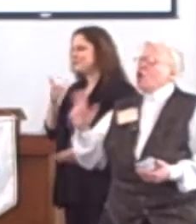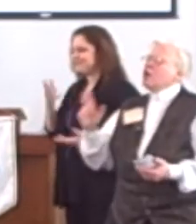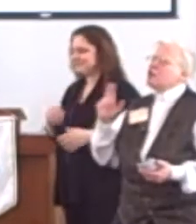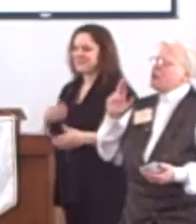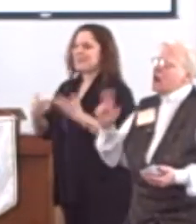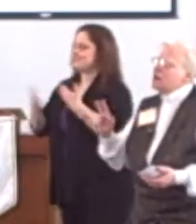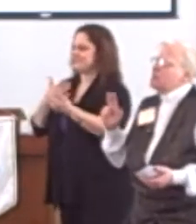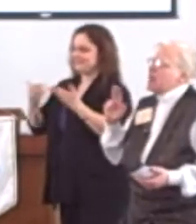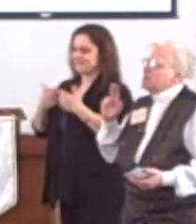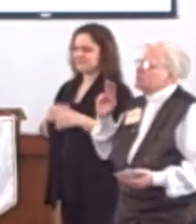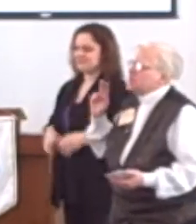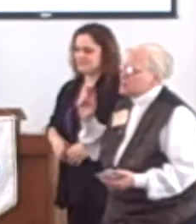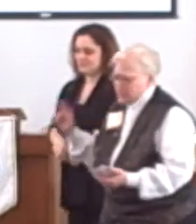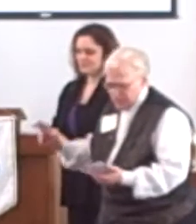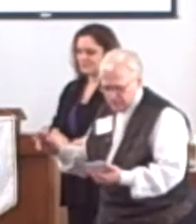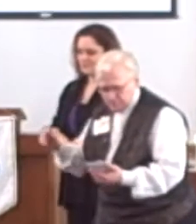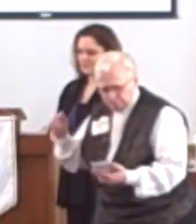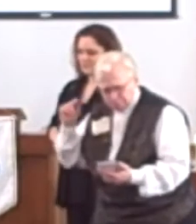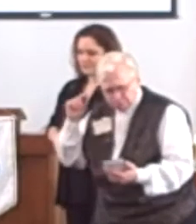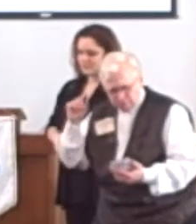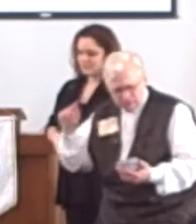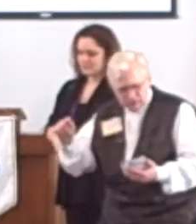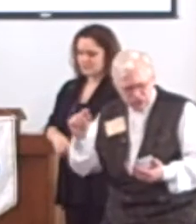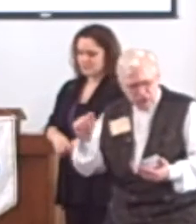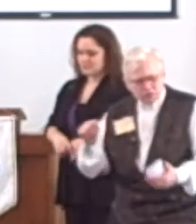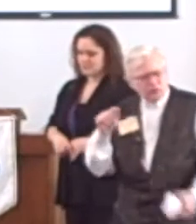We no longer automatically send